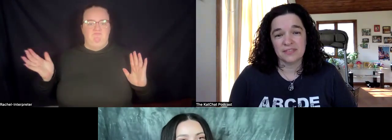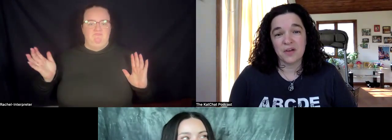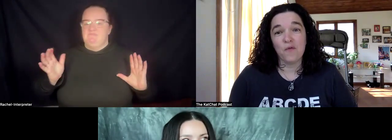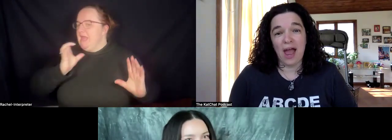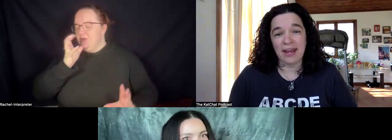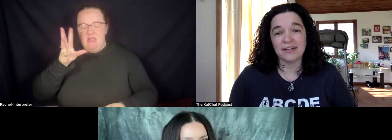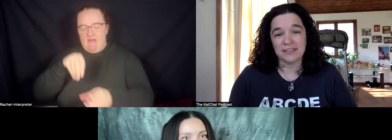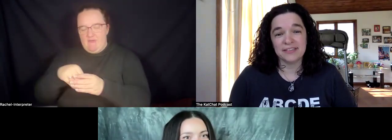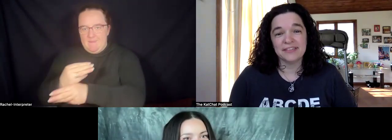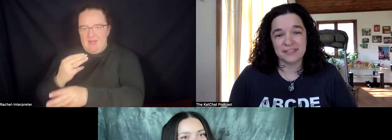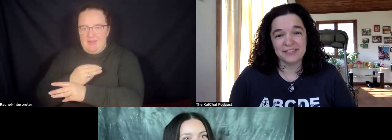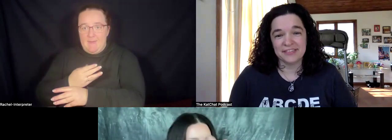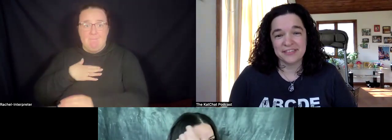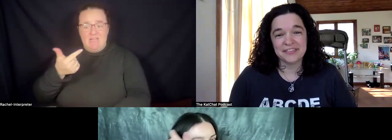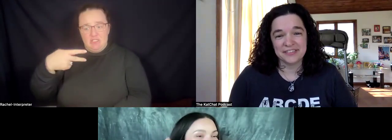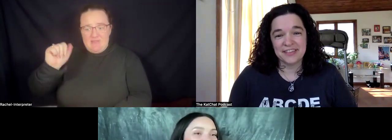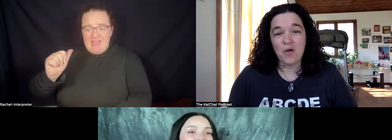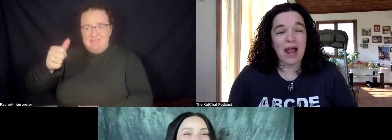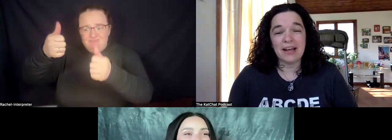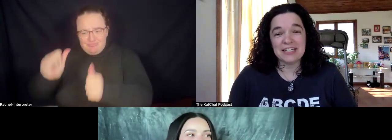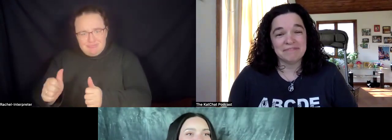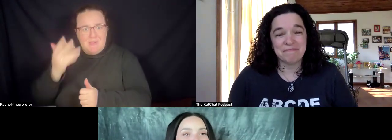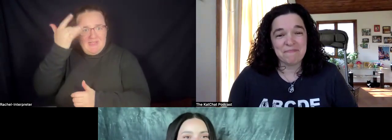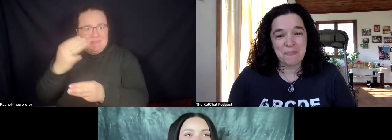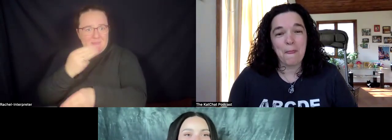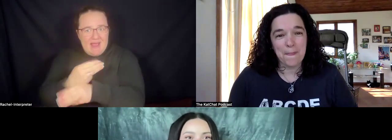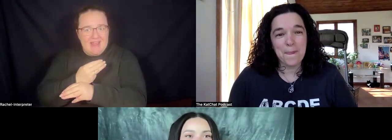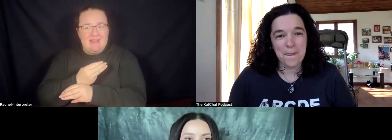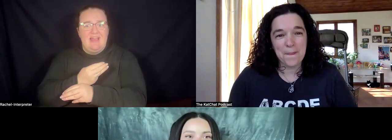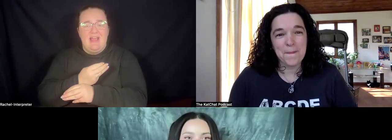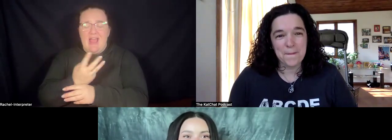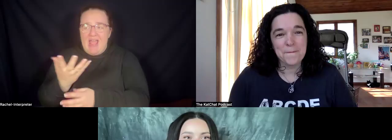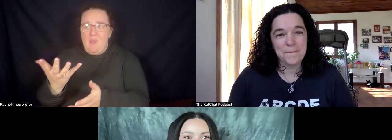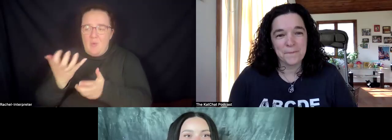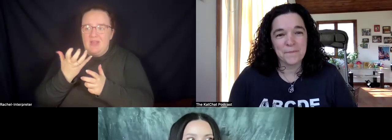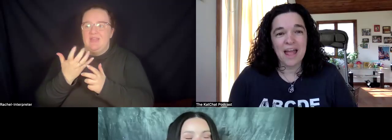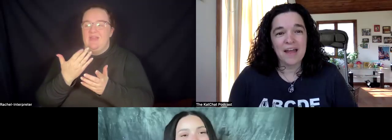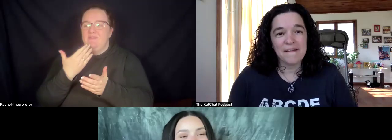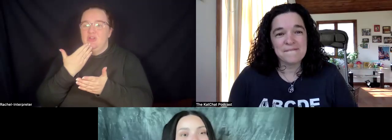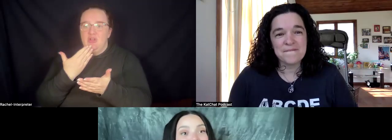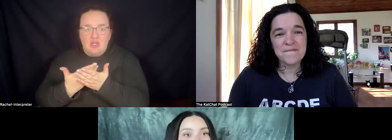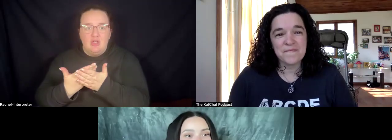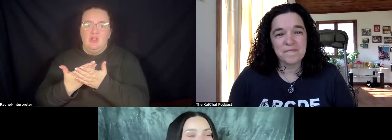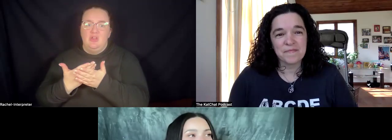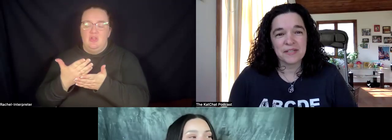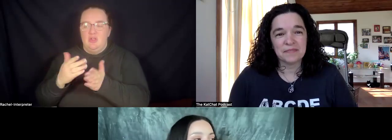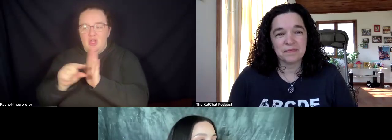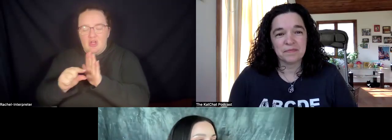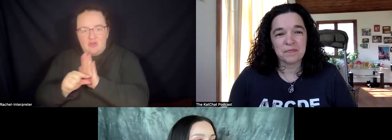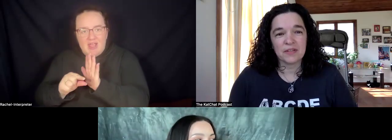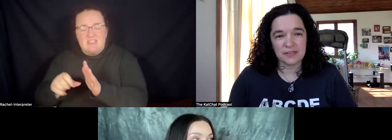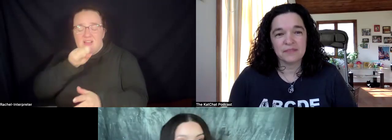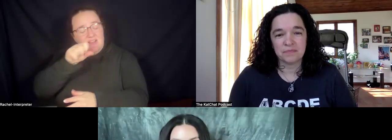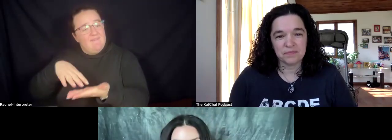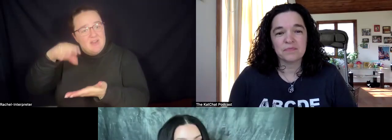classes. It brought down my Right, GPA, and I was like, I was always right. wanted to get work ethic. I was a, keen student. I love learning.